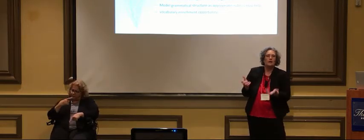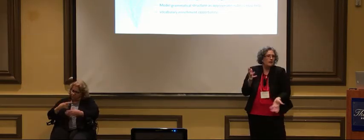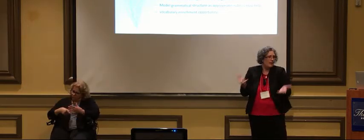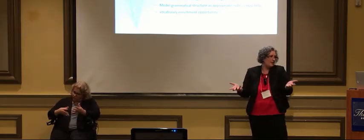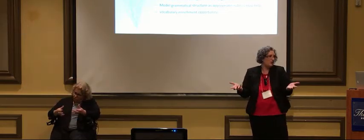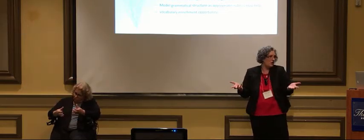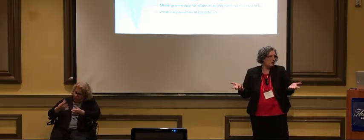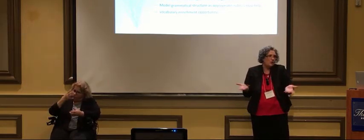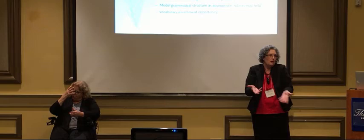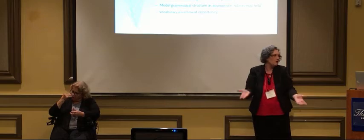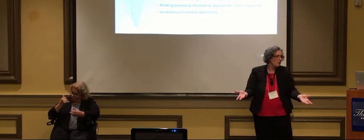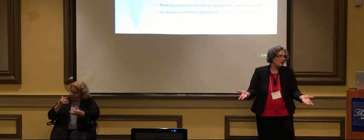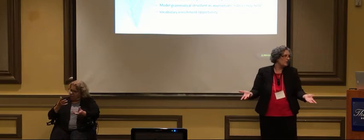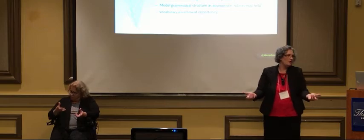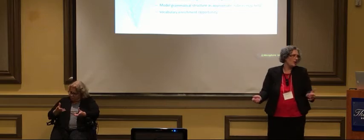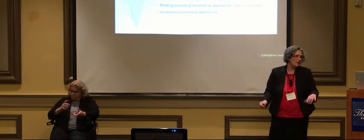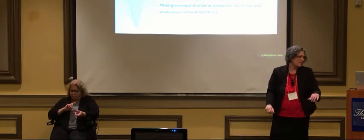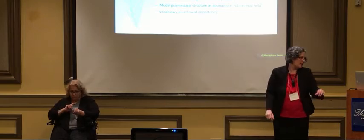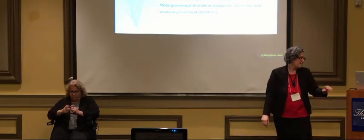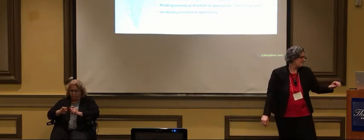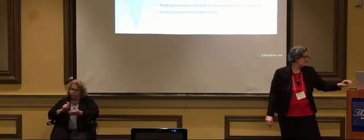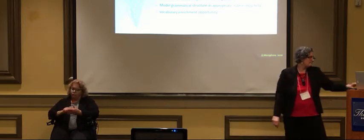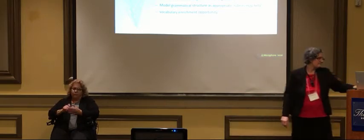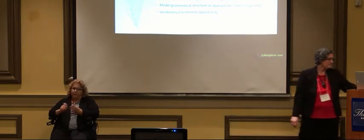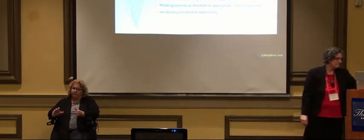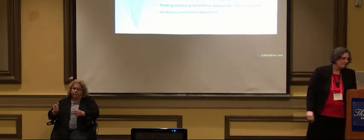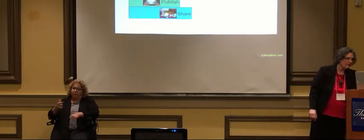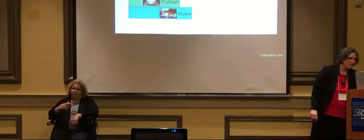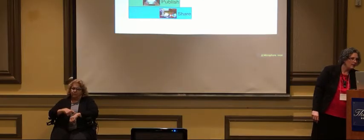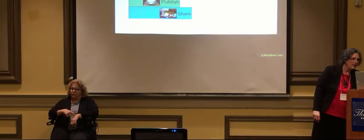think that? And let's change it. Writers do that all the